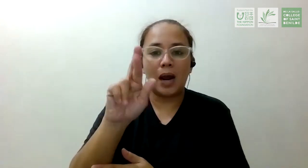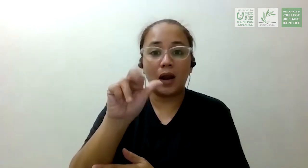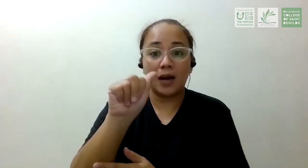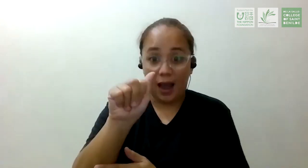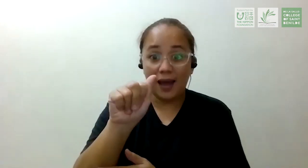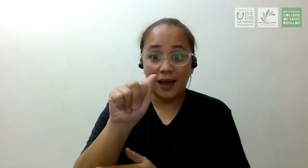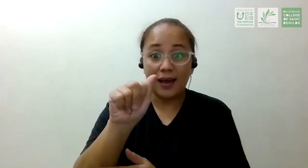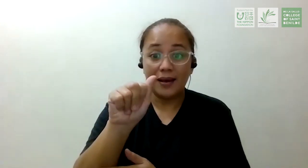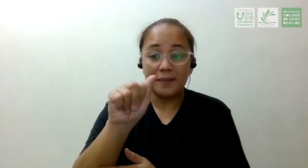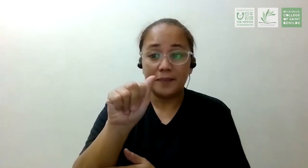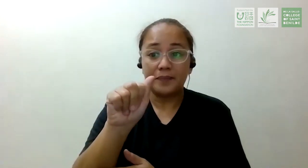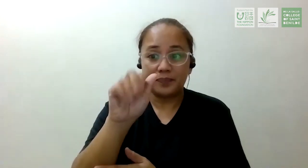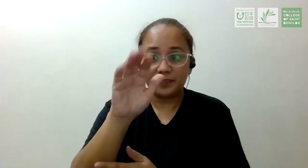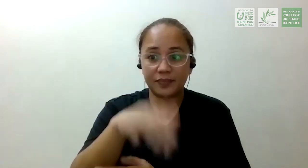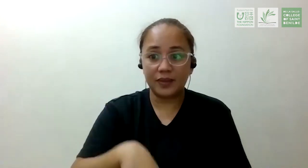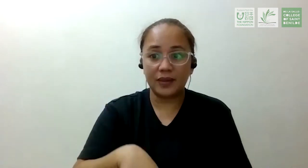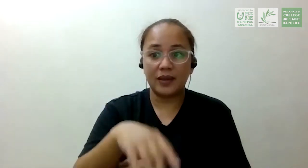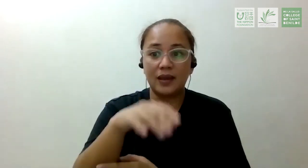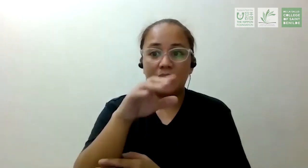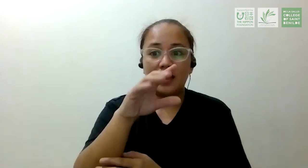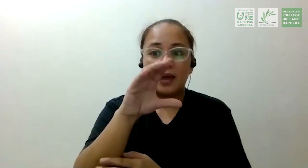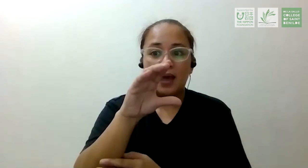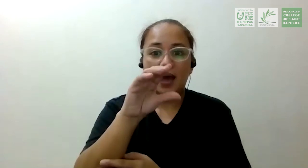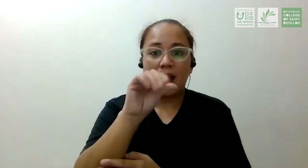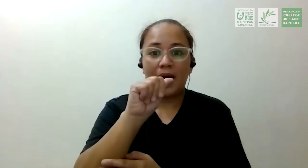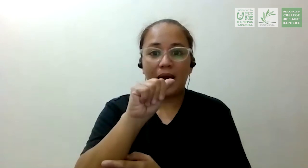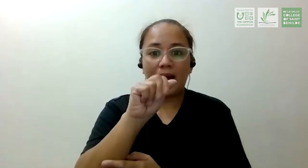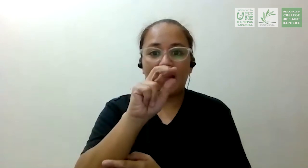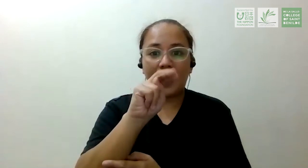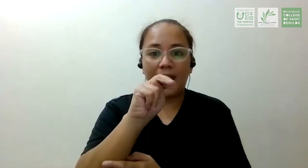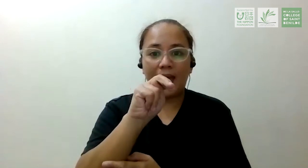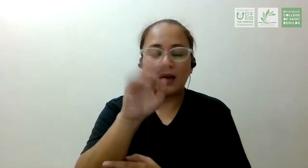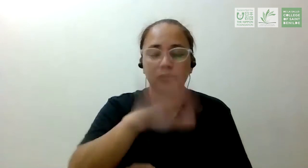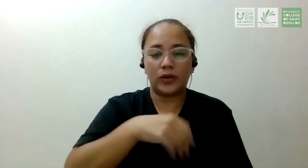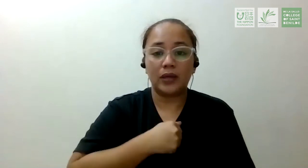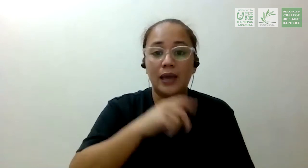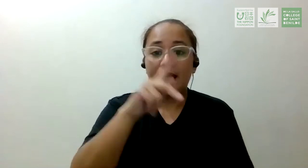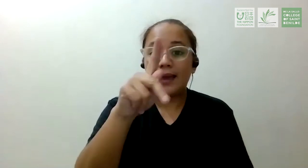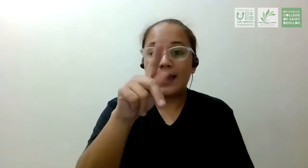B-A-R-B-A-R-A, Barbara Cannapel,